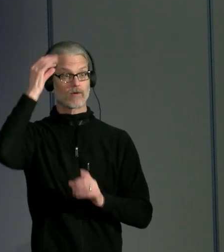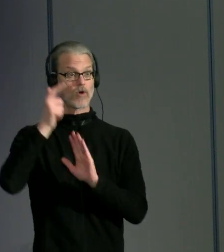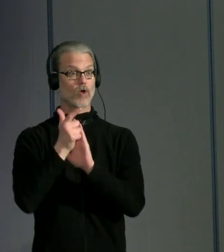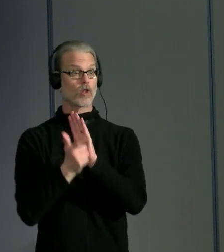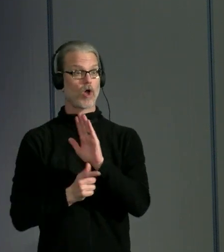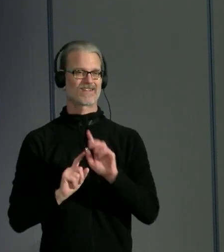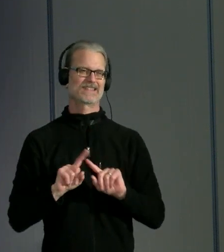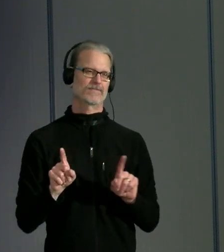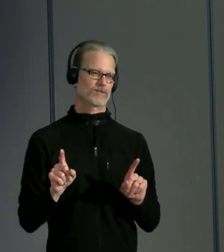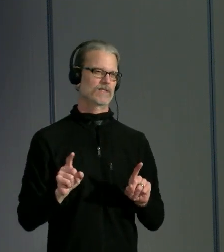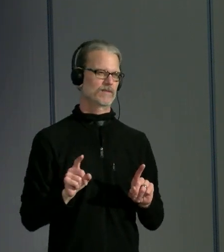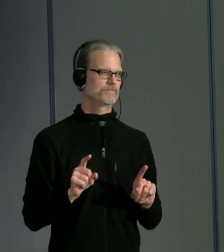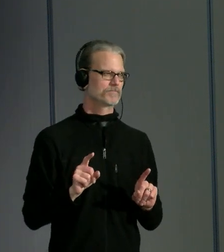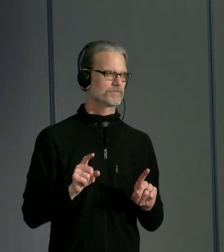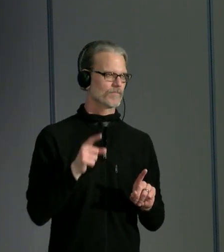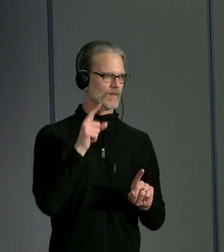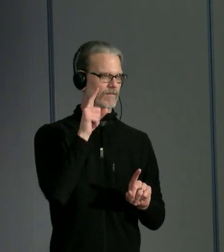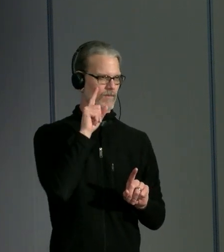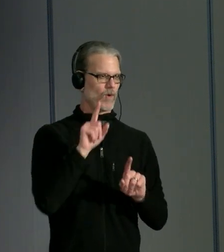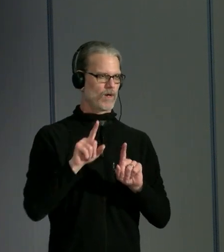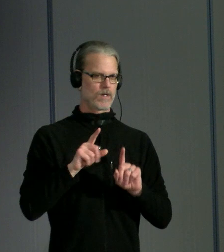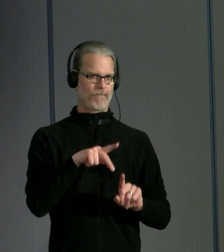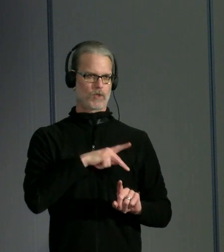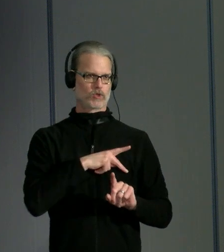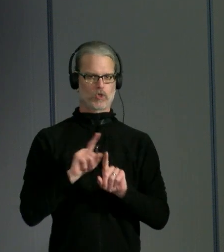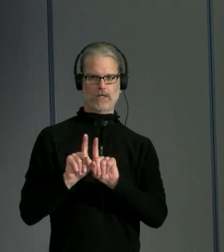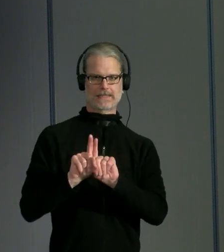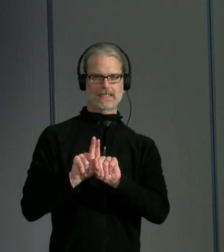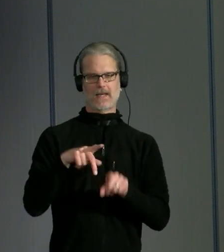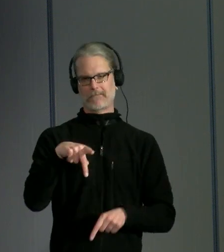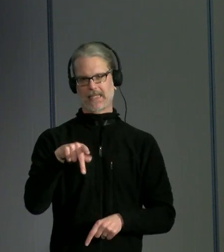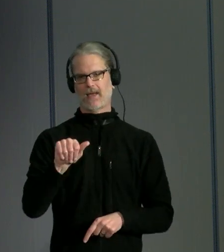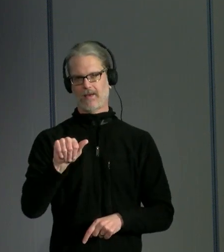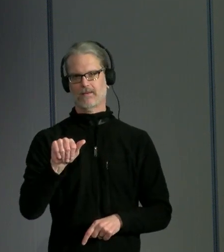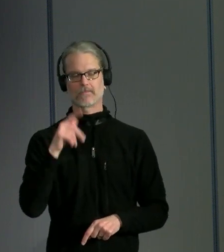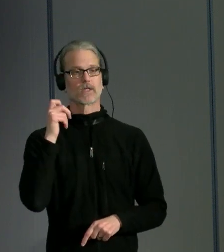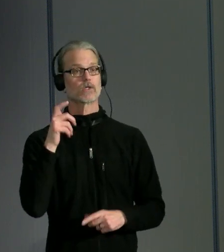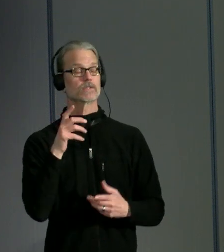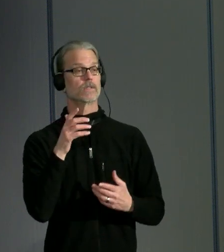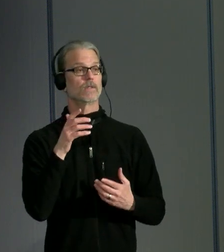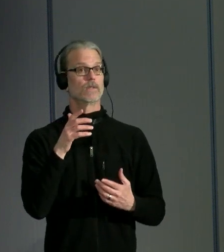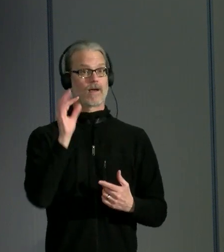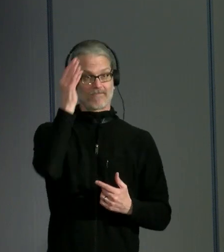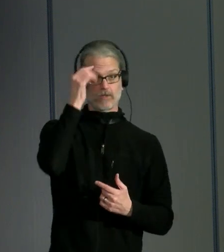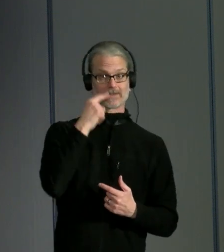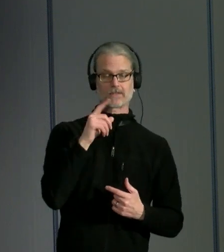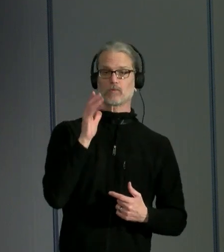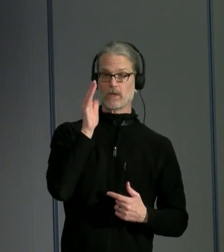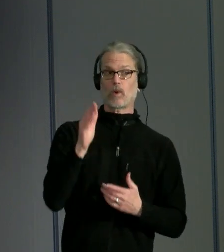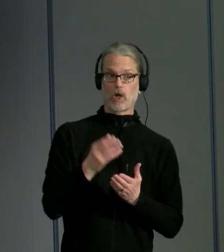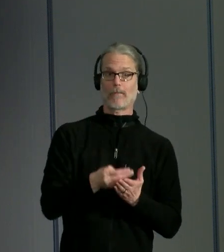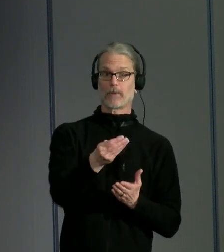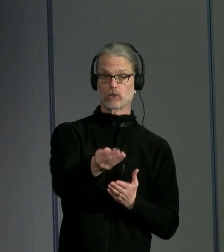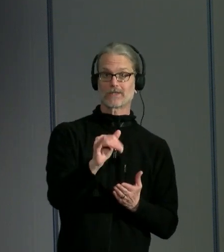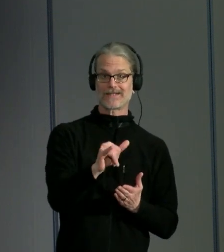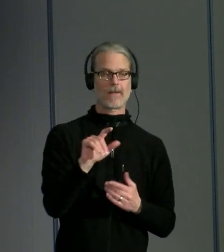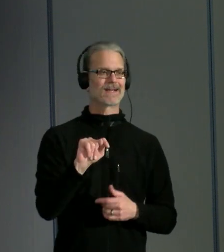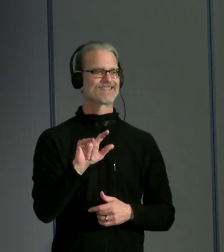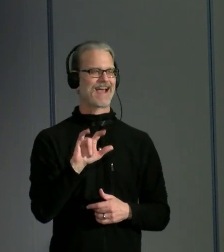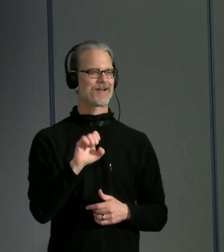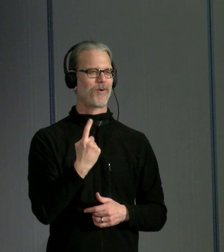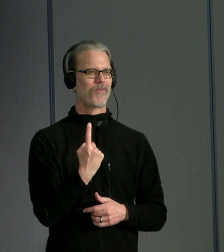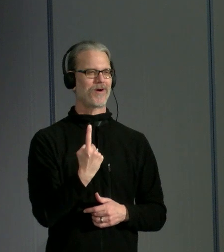different requirements for personal attendant because federal government does say that we're going to furnish a PAS, but Title I,